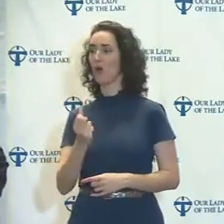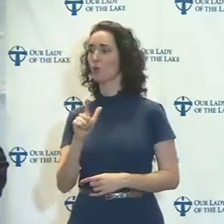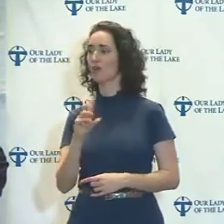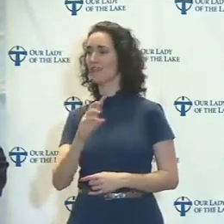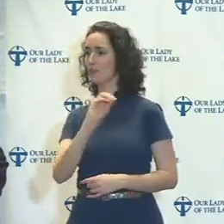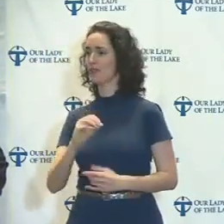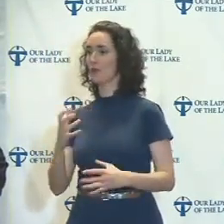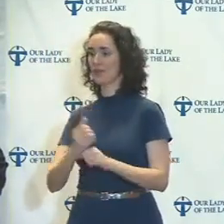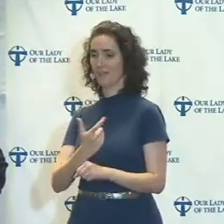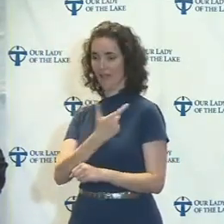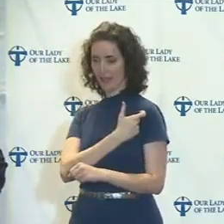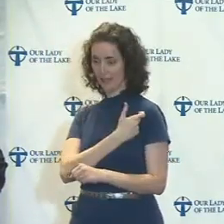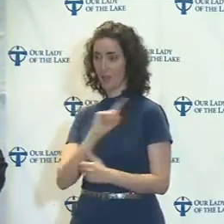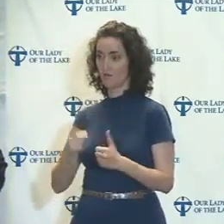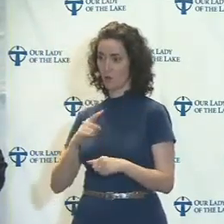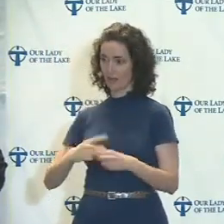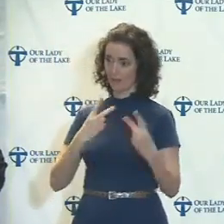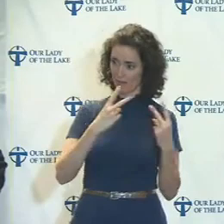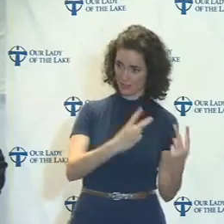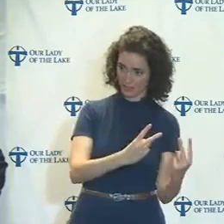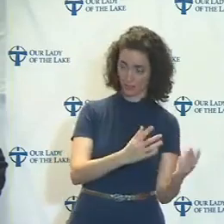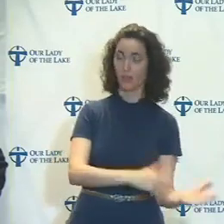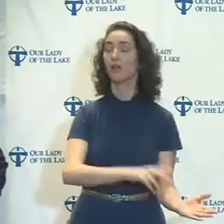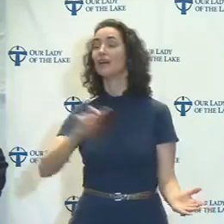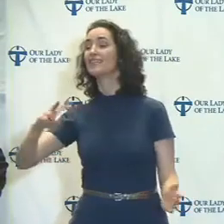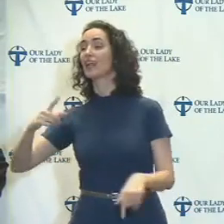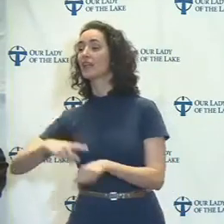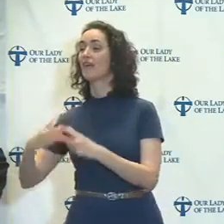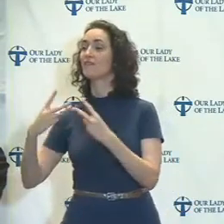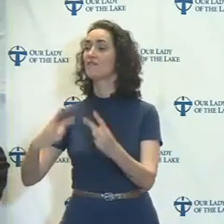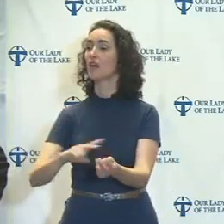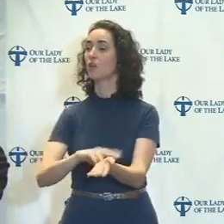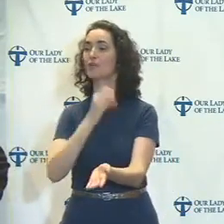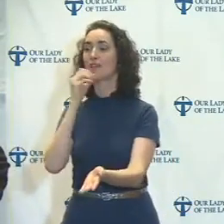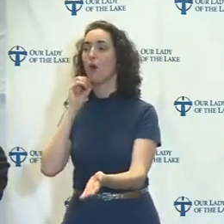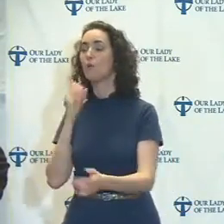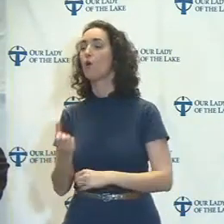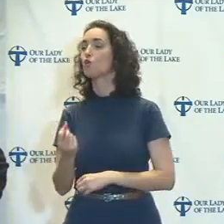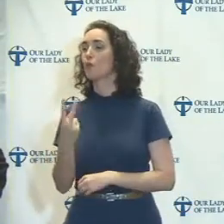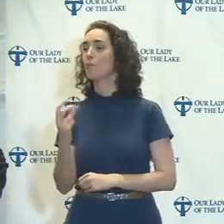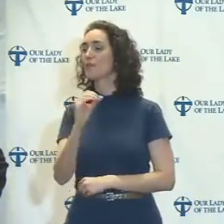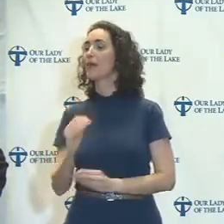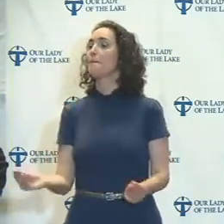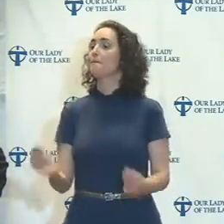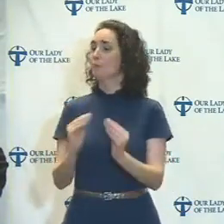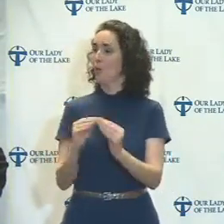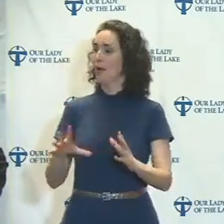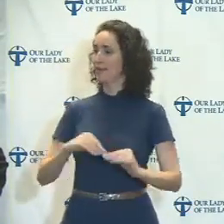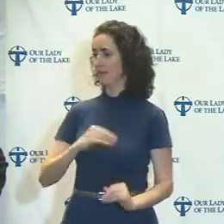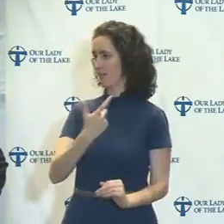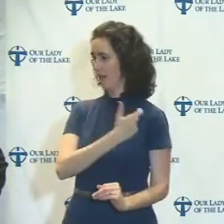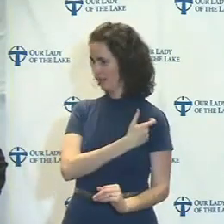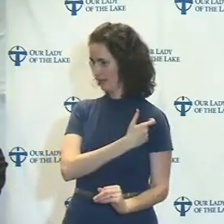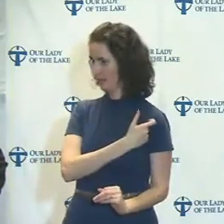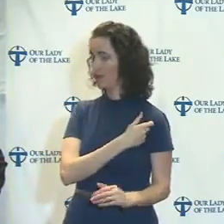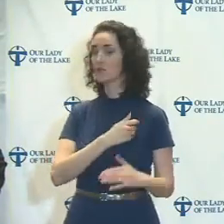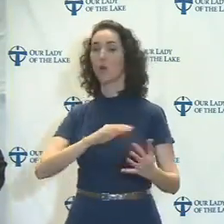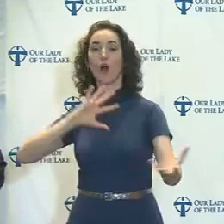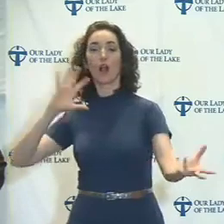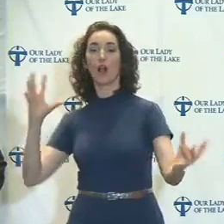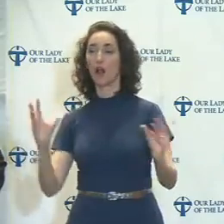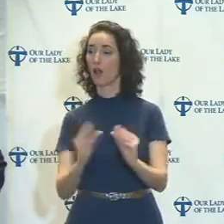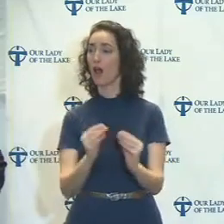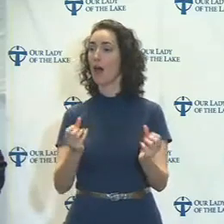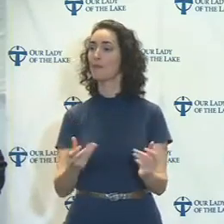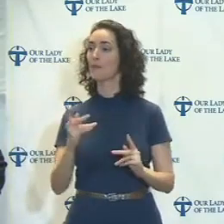visit to the nursing homes, and an additional 12% so far on what's happened for the second visits. So the running total, all